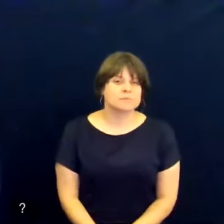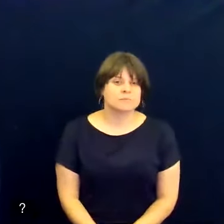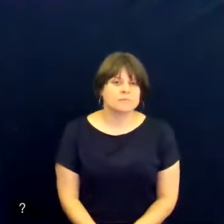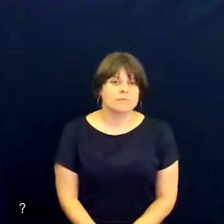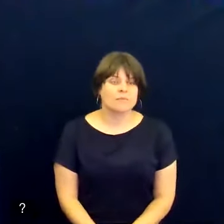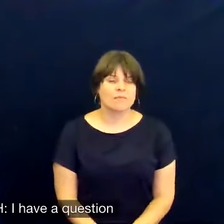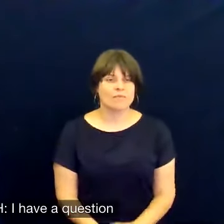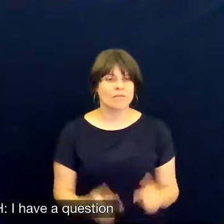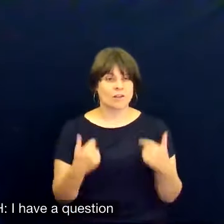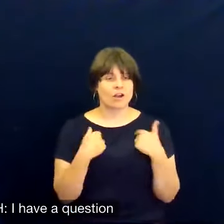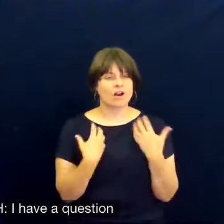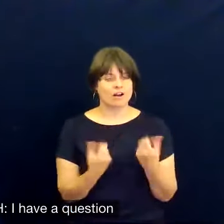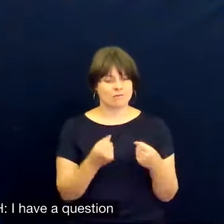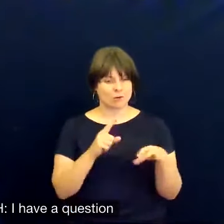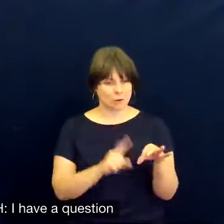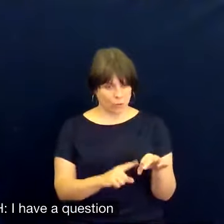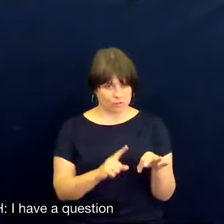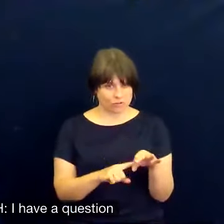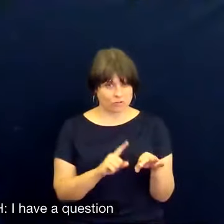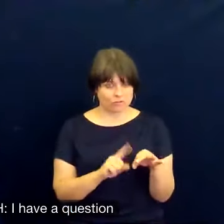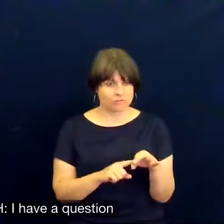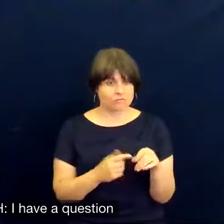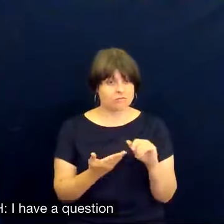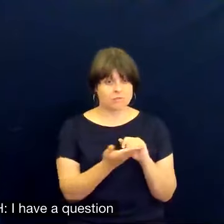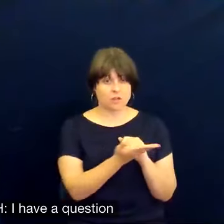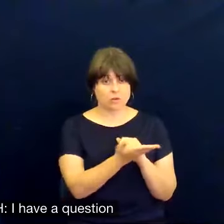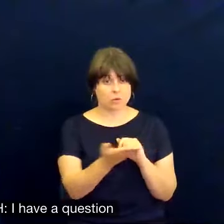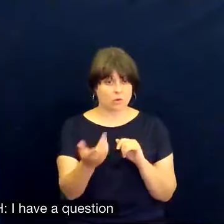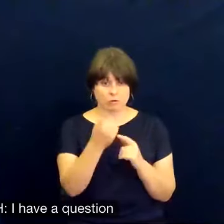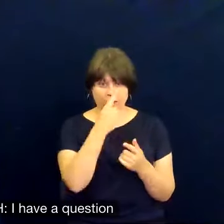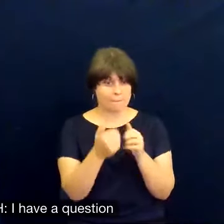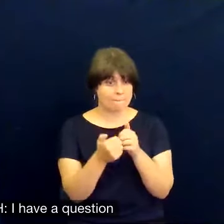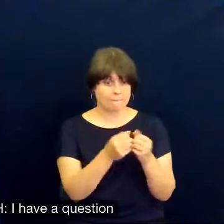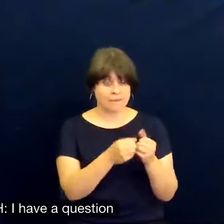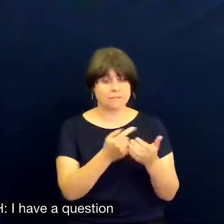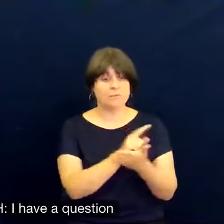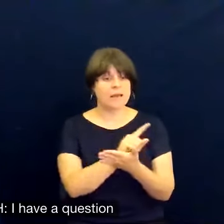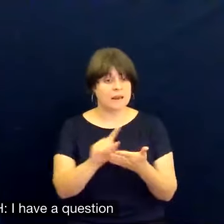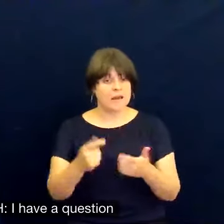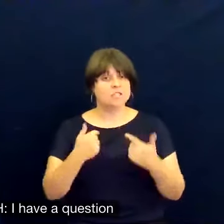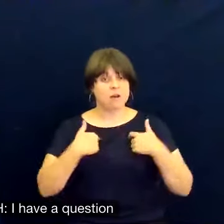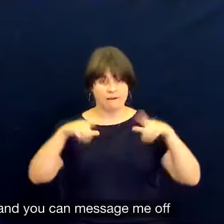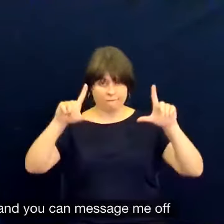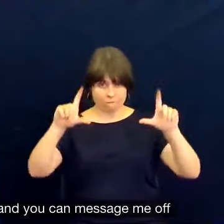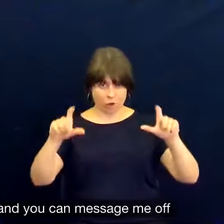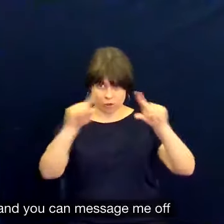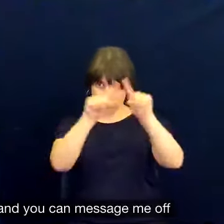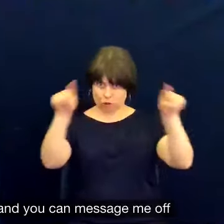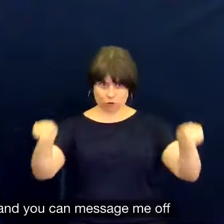I have a question, and you can message me offline. I just took a photo of the